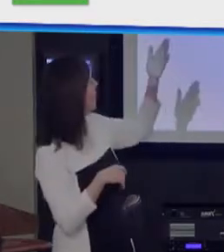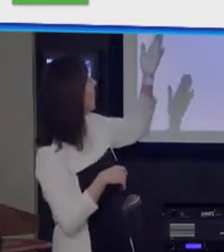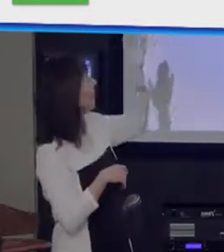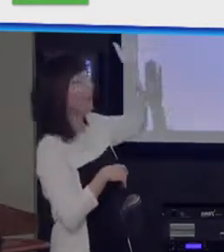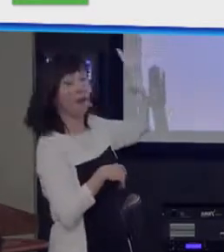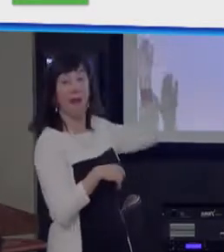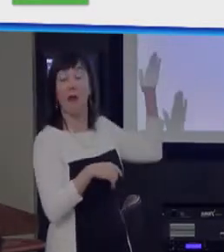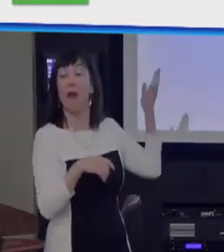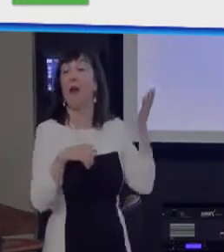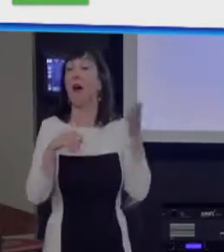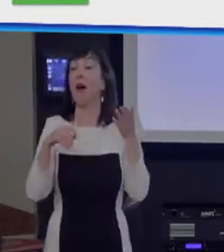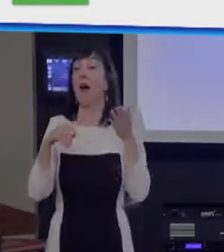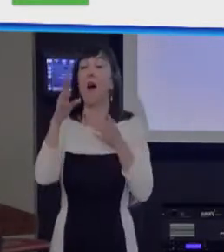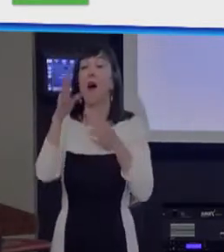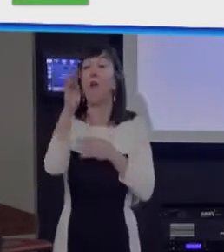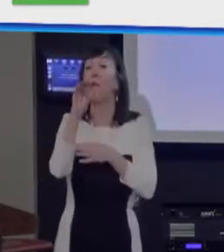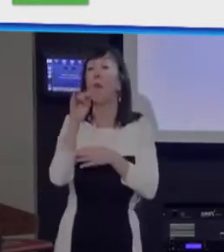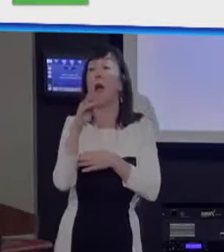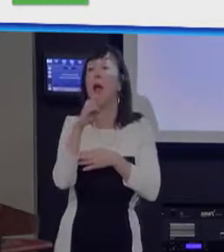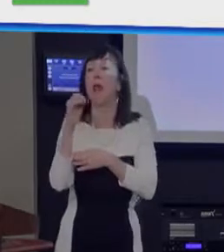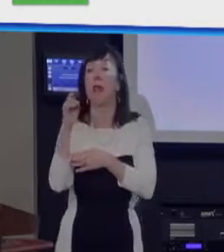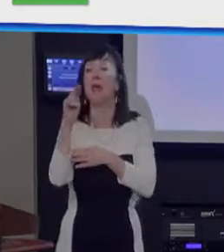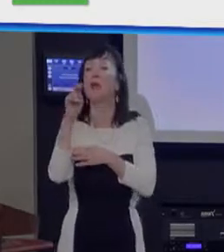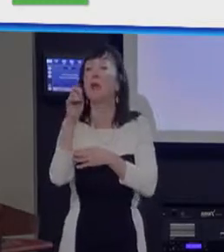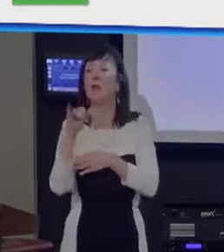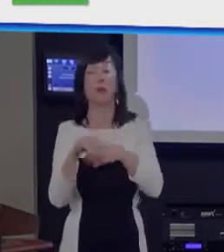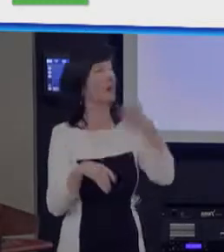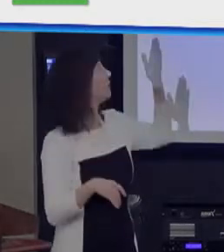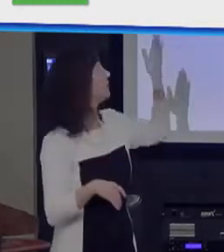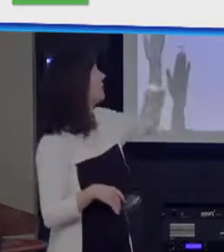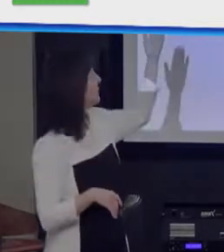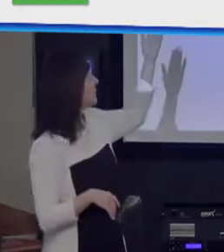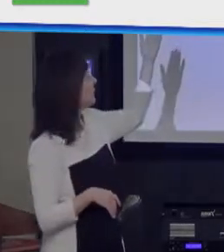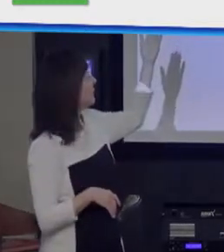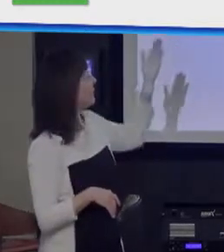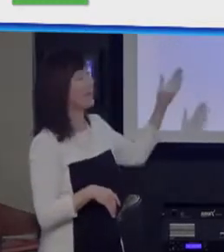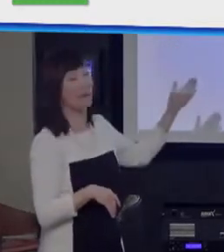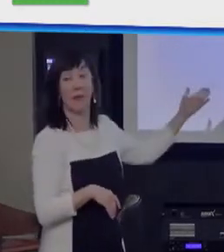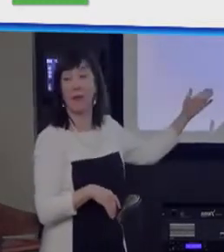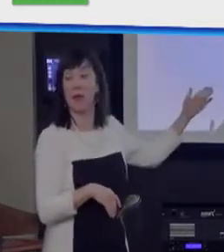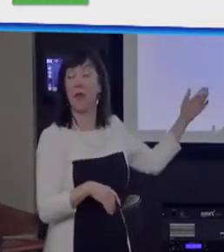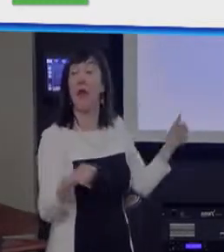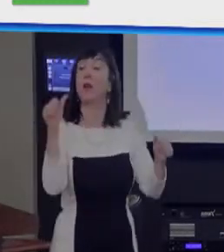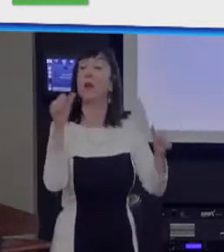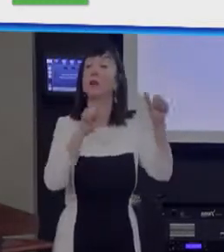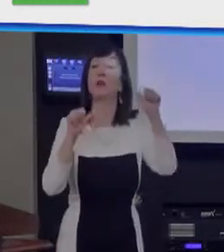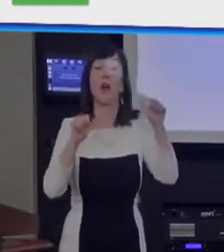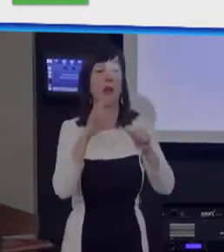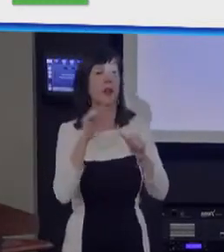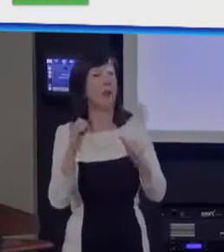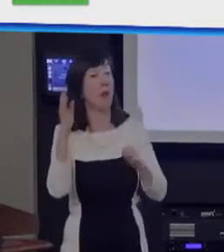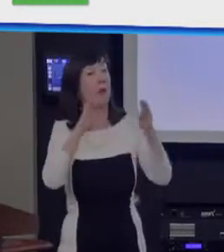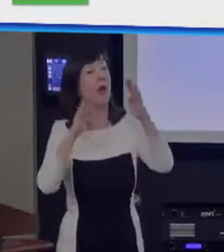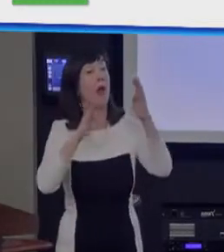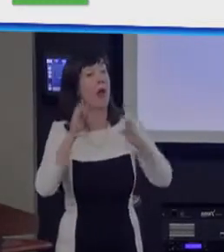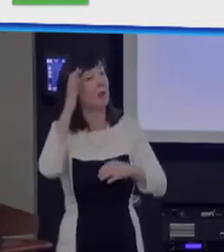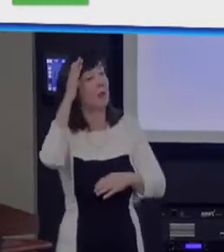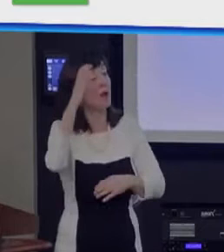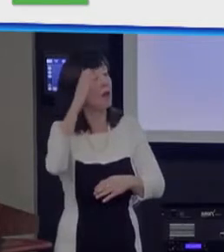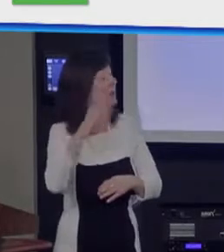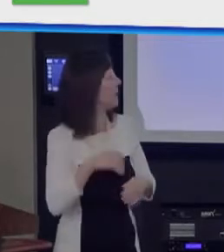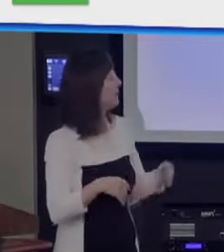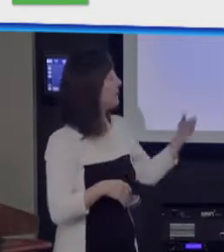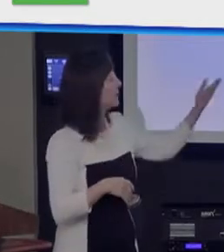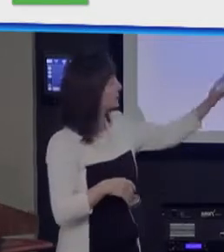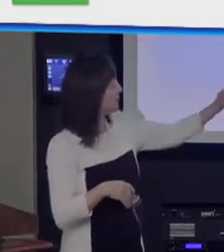The first of those prongs being language and bilingualism, the second, math and numeracy, the